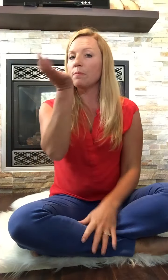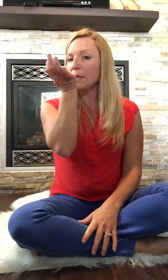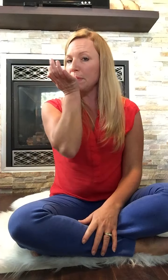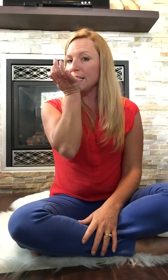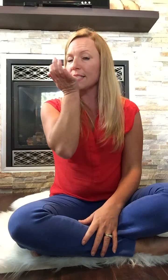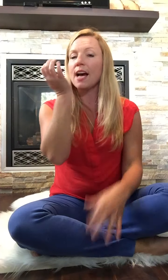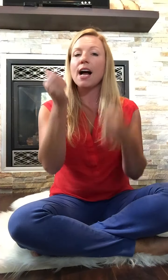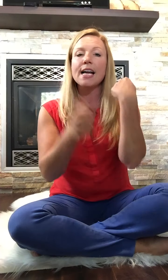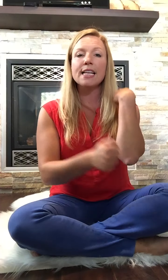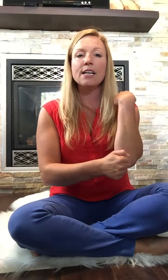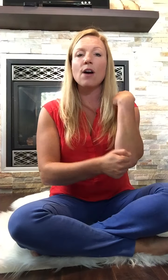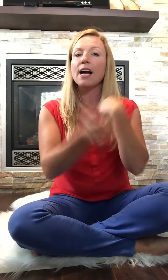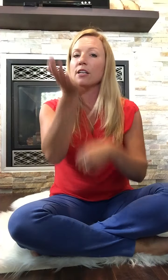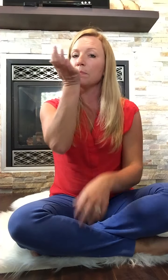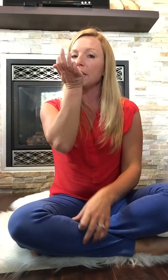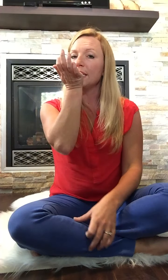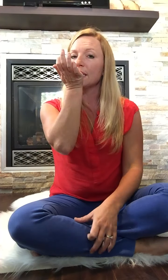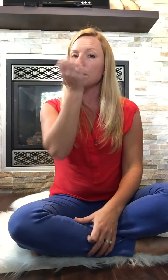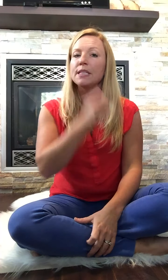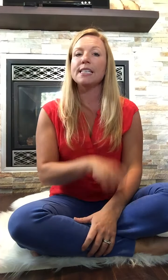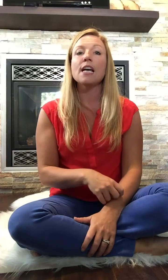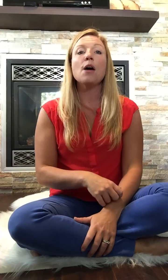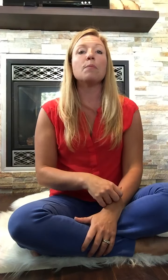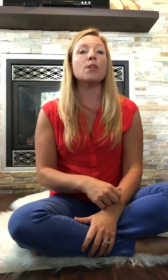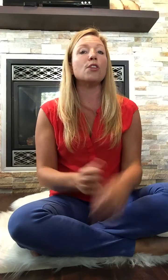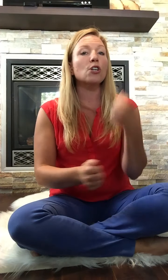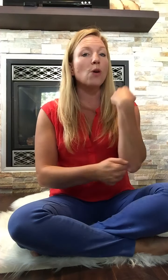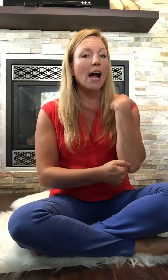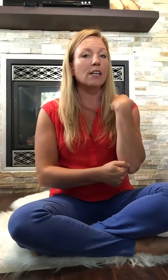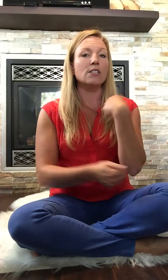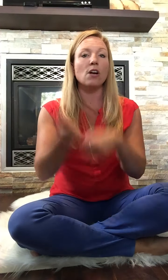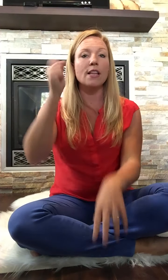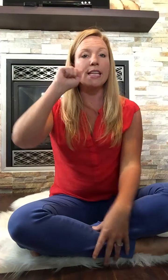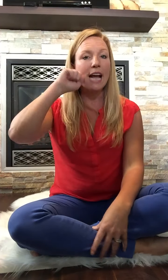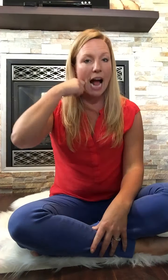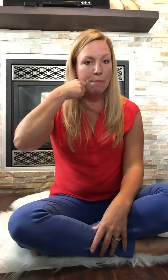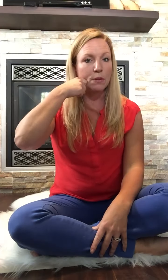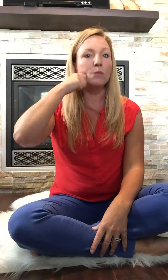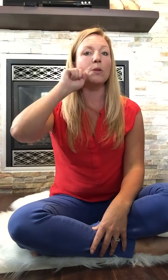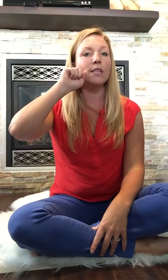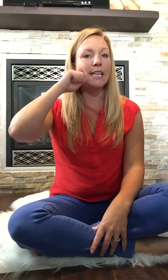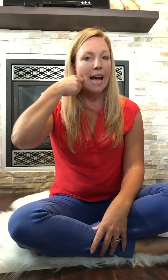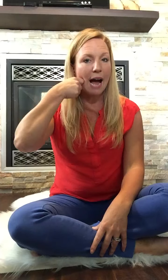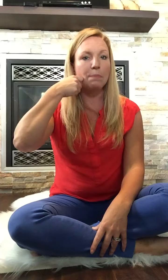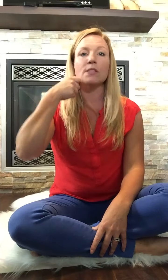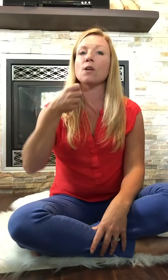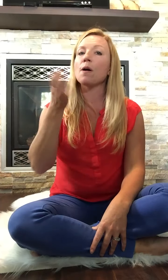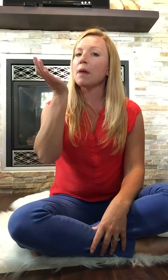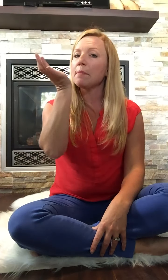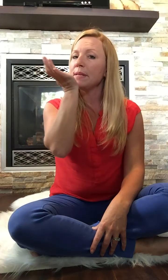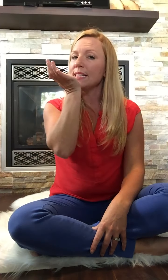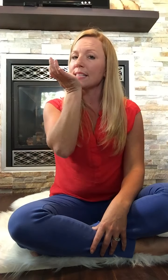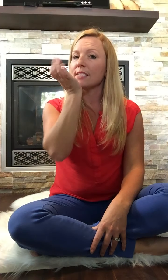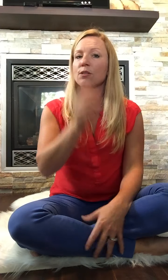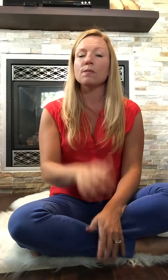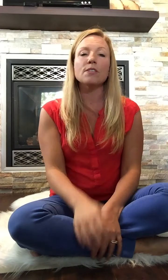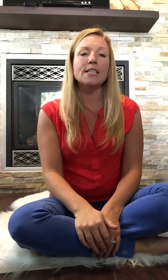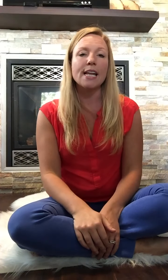my pizza. I like cracker pizza, please. Put the crackers on the apples. Put the apples on my pizza. Don't forget